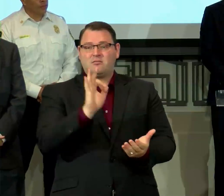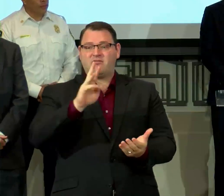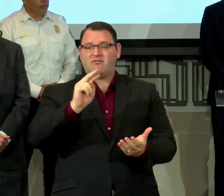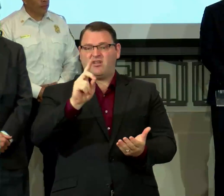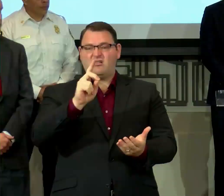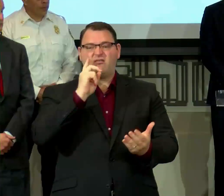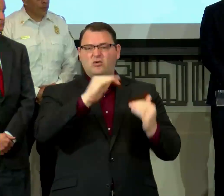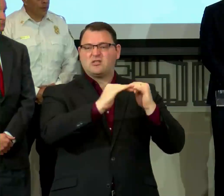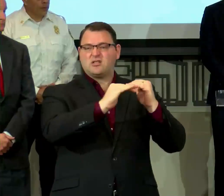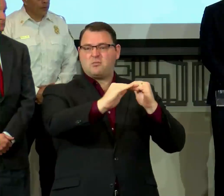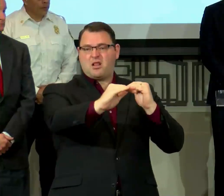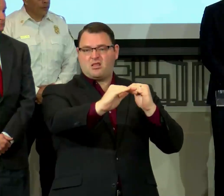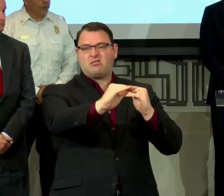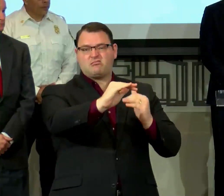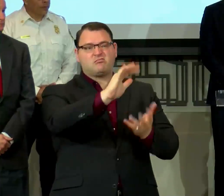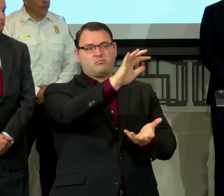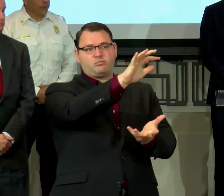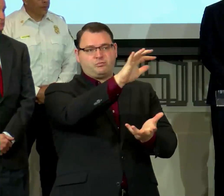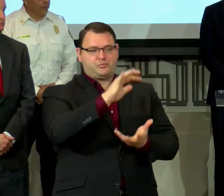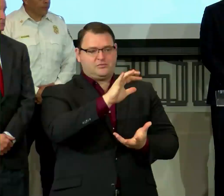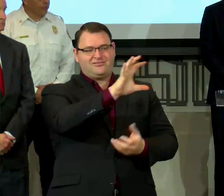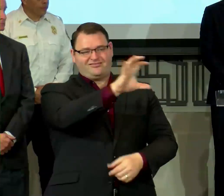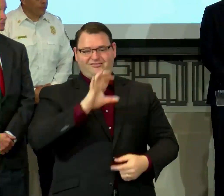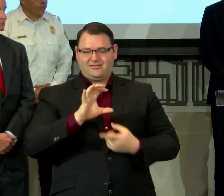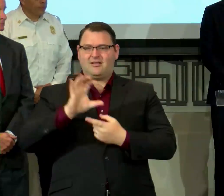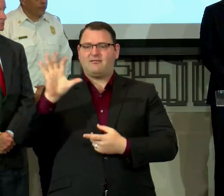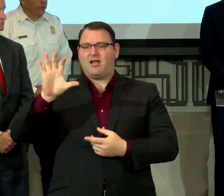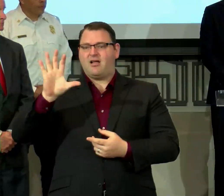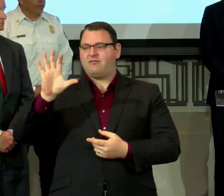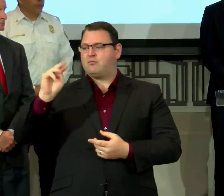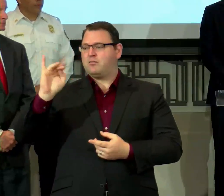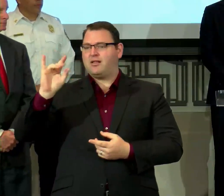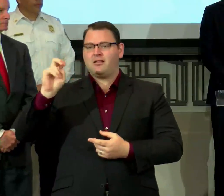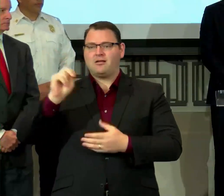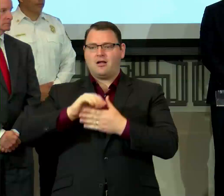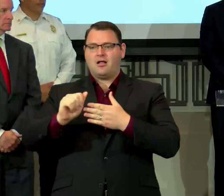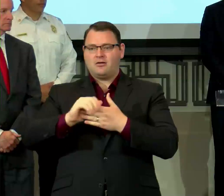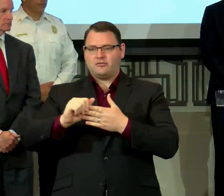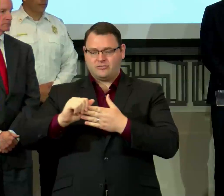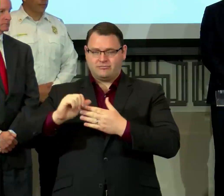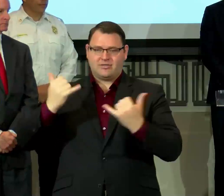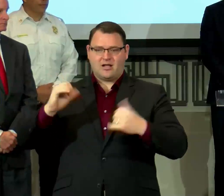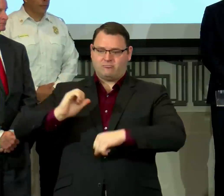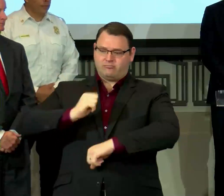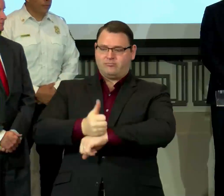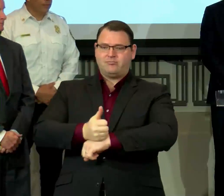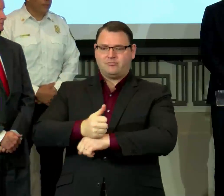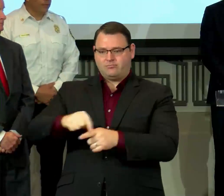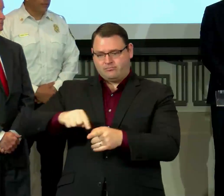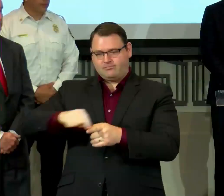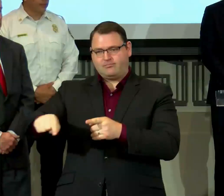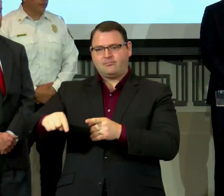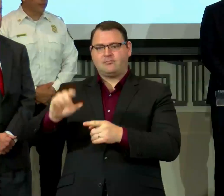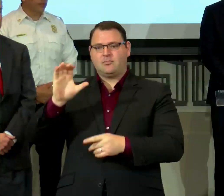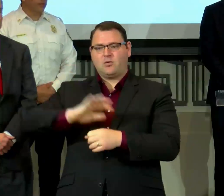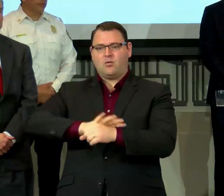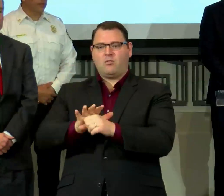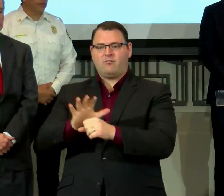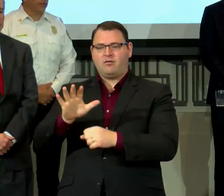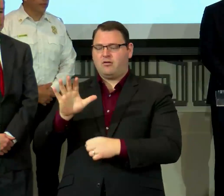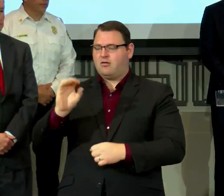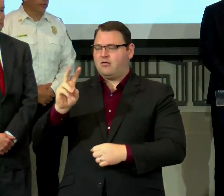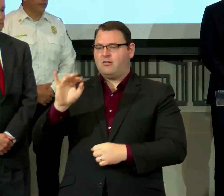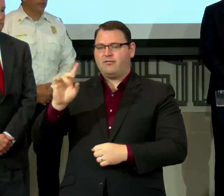stabilization fund to set up a special COVID-19 account. That's very, very